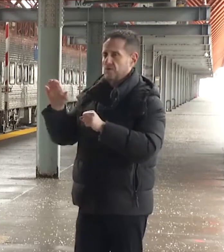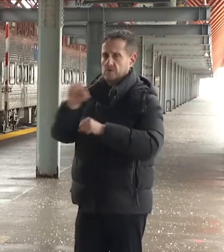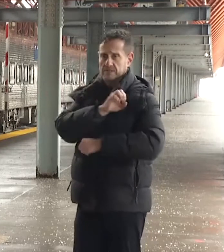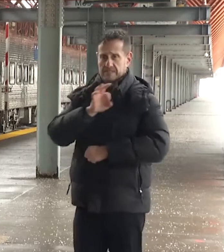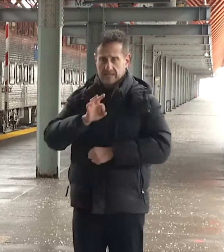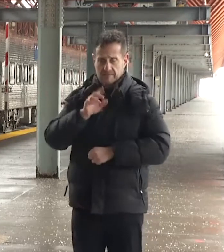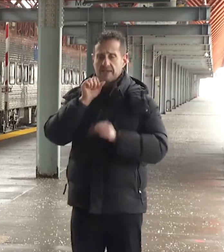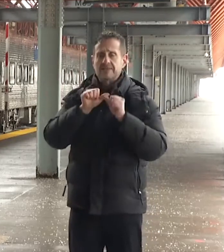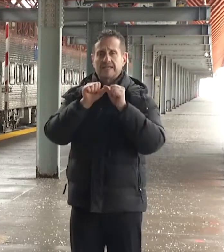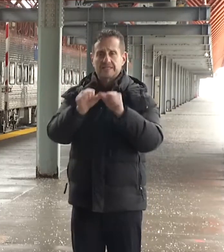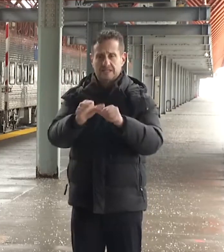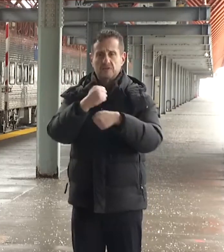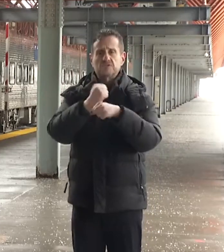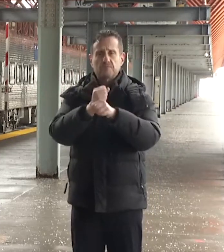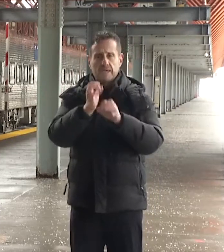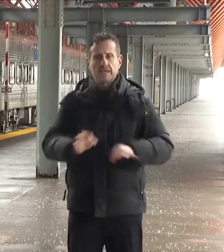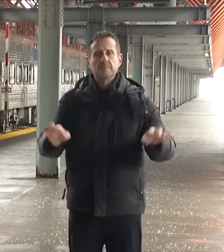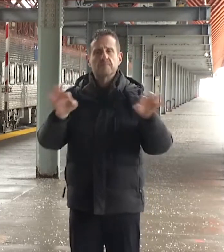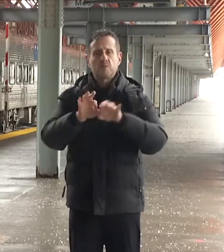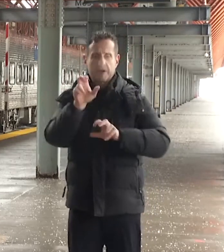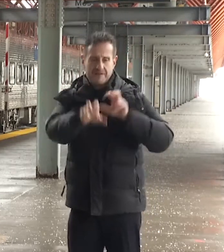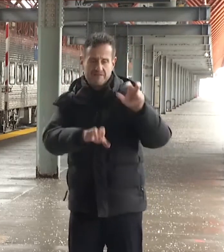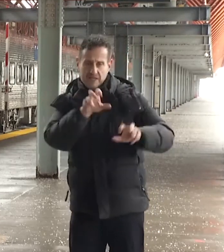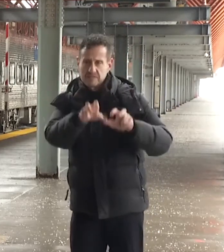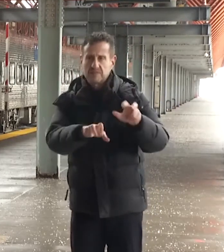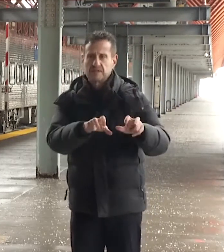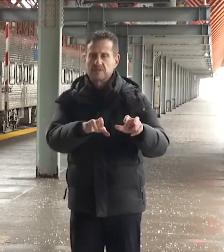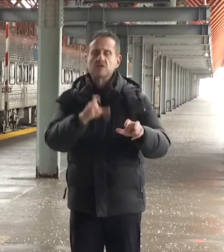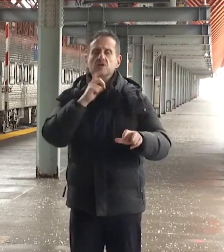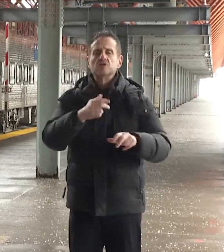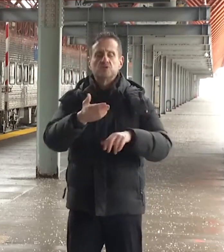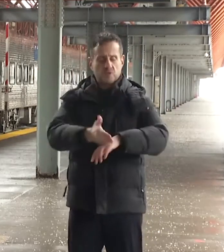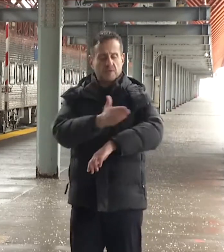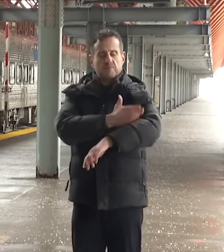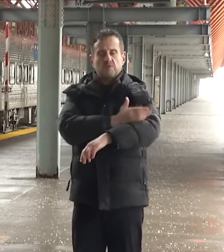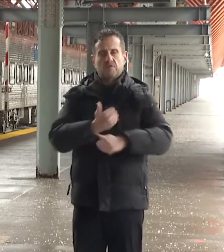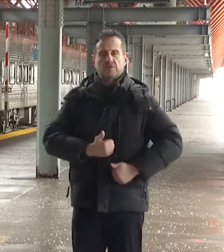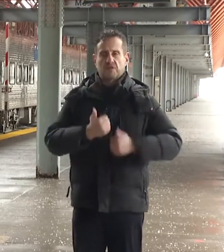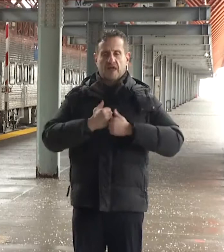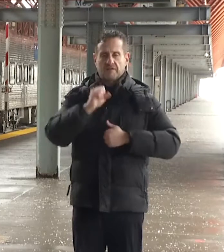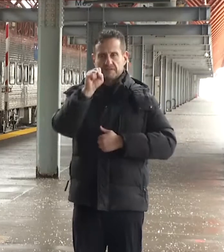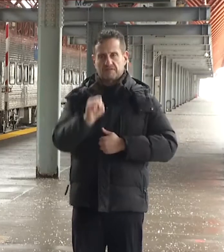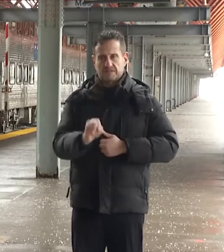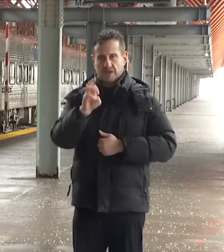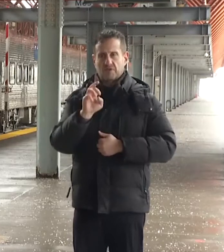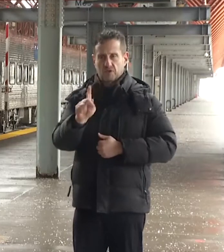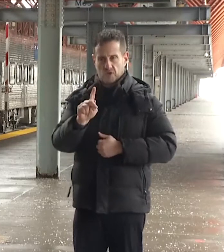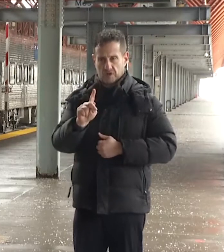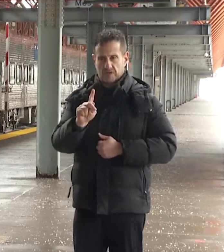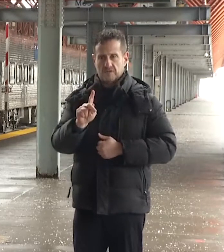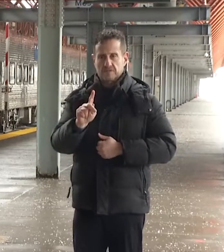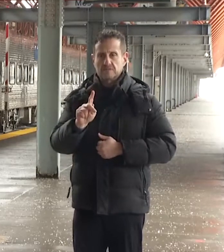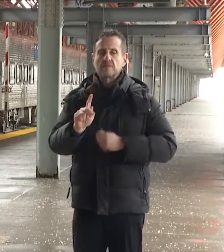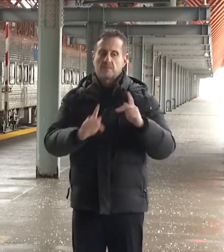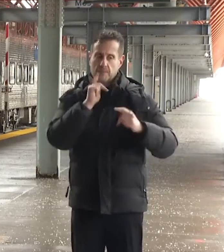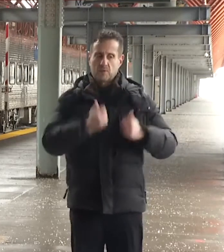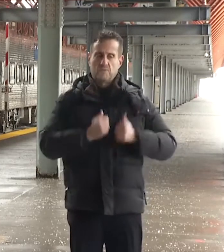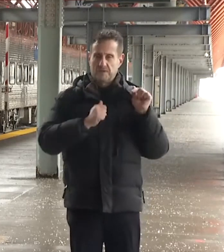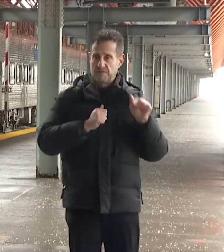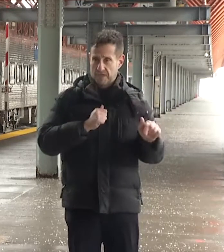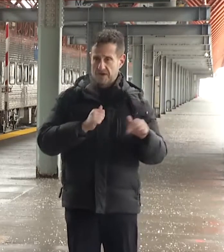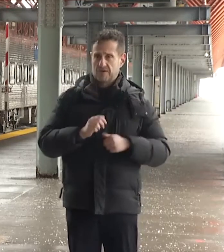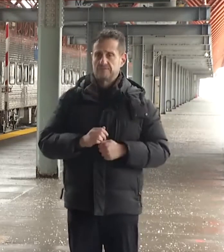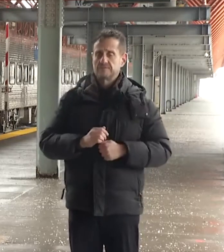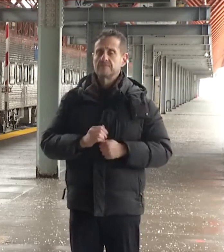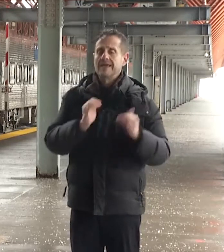that continues to make significant investments to better the lives of South Cook residents. Equal access to